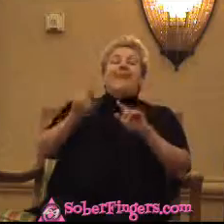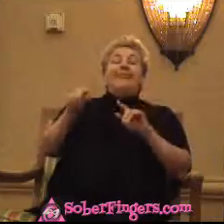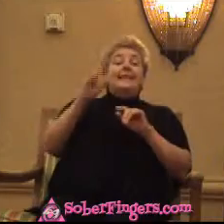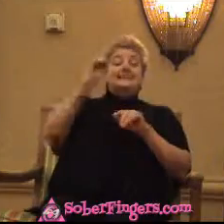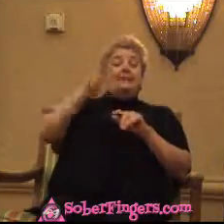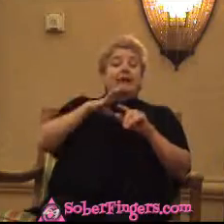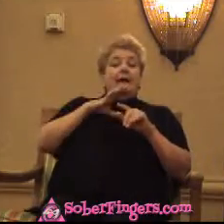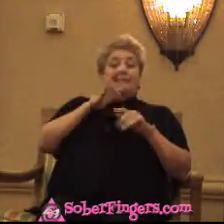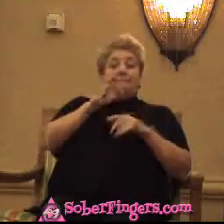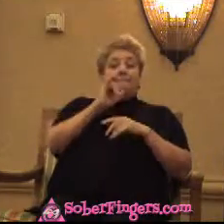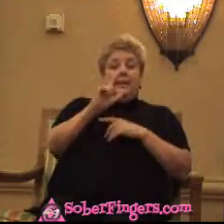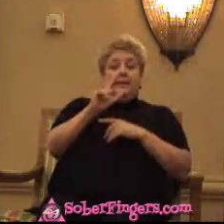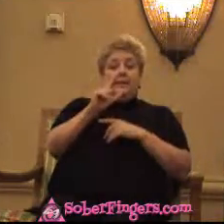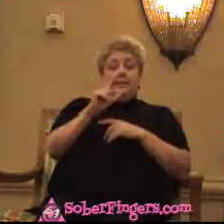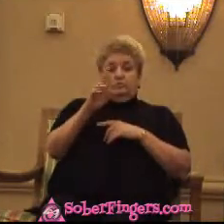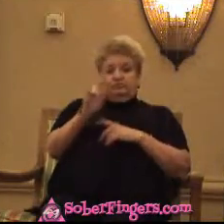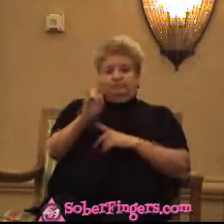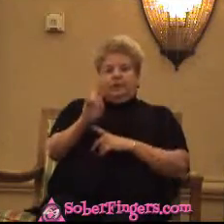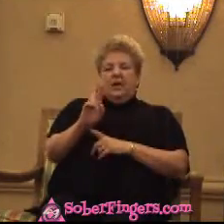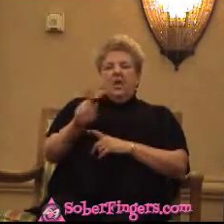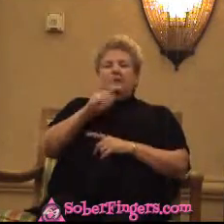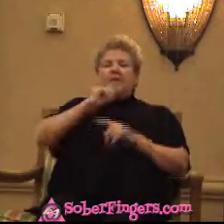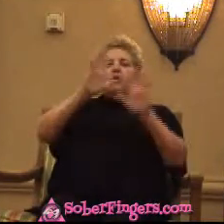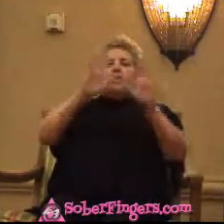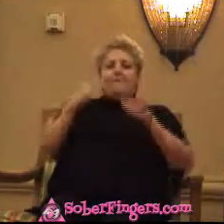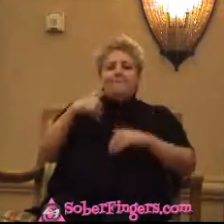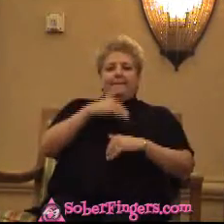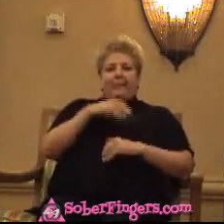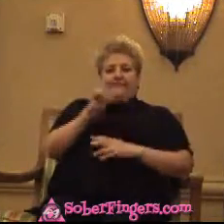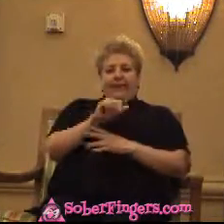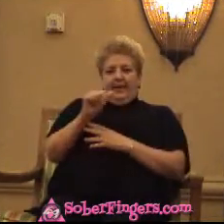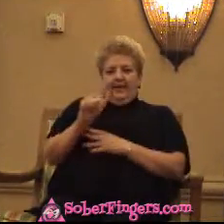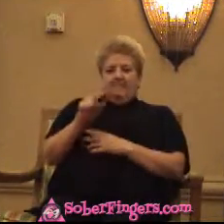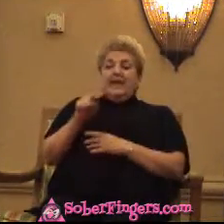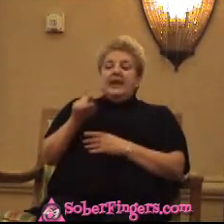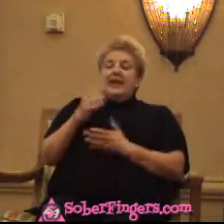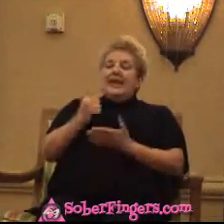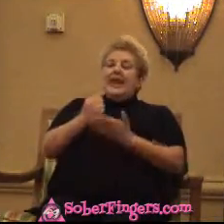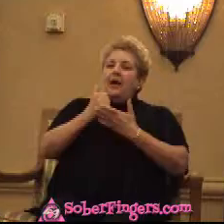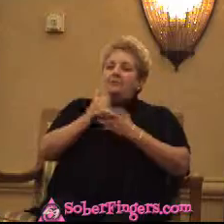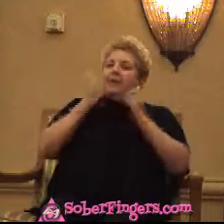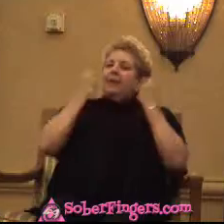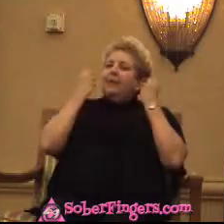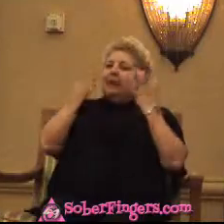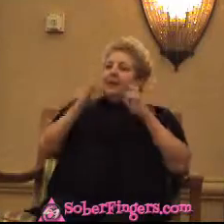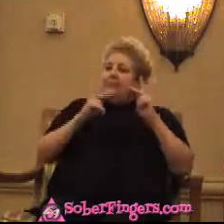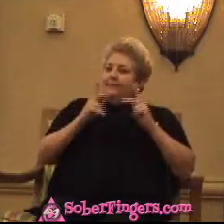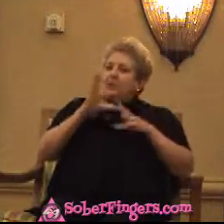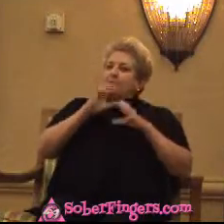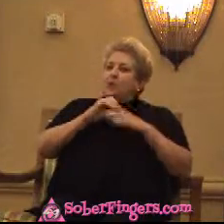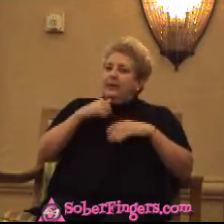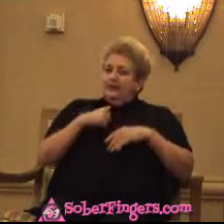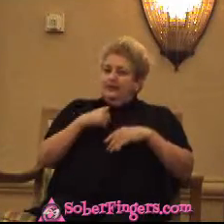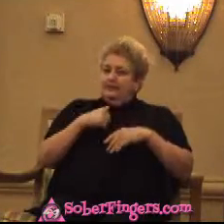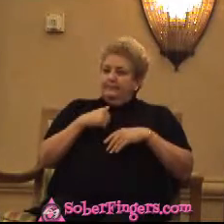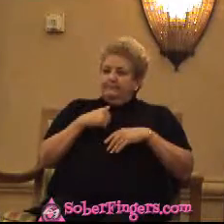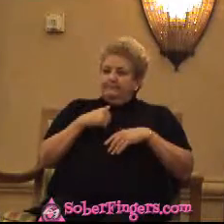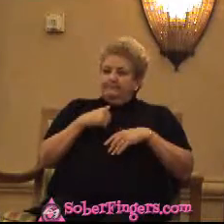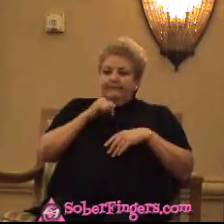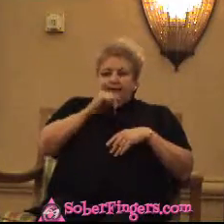Anonymous. And he helped a lot of people, including me. And he got me involved and started in Alcoholics Anonymous. I didn't ask him to be my sponsor. I don't know why.